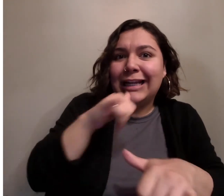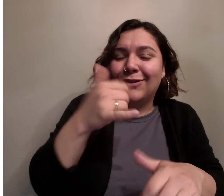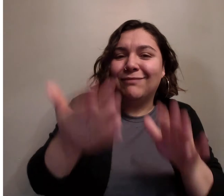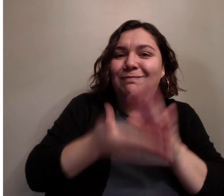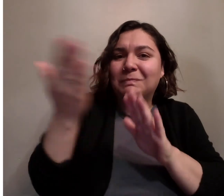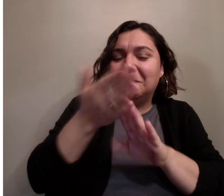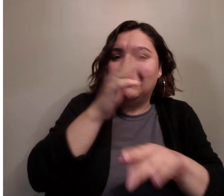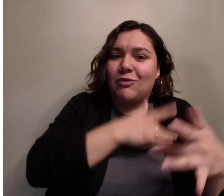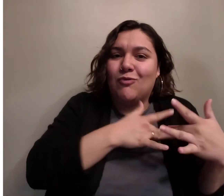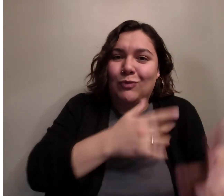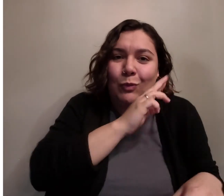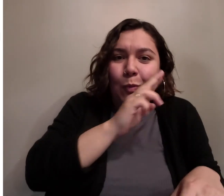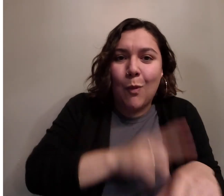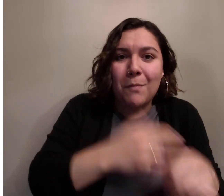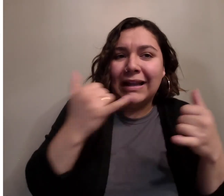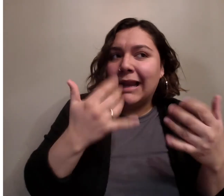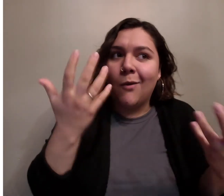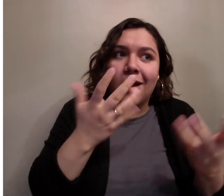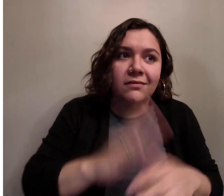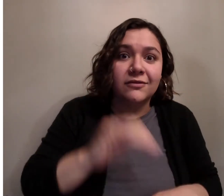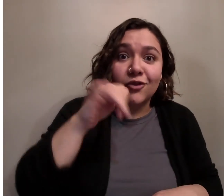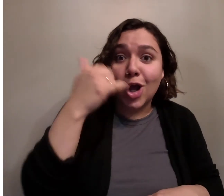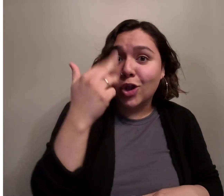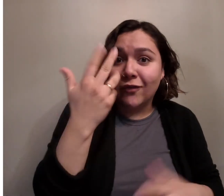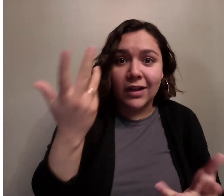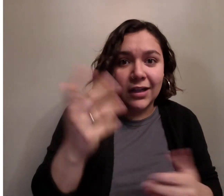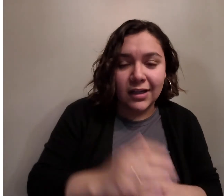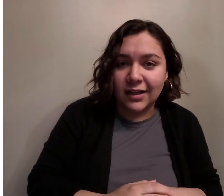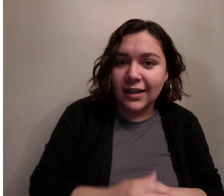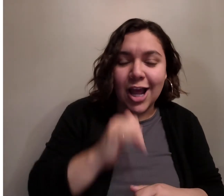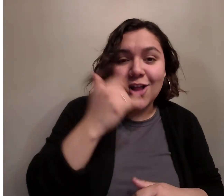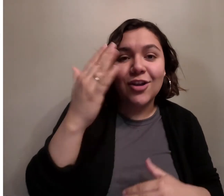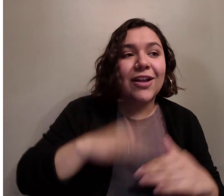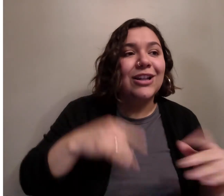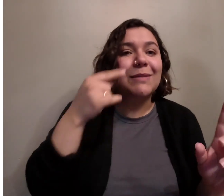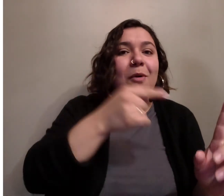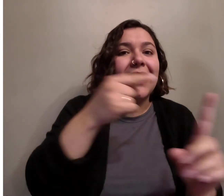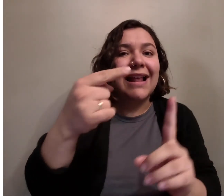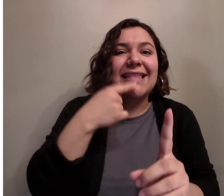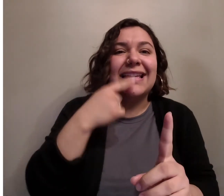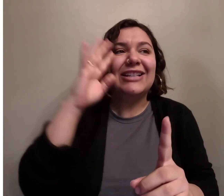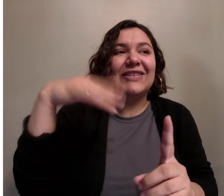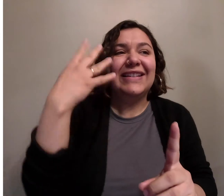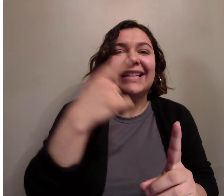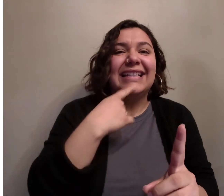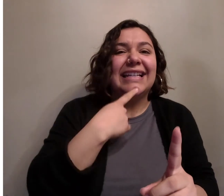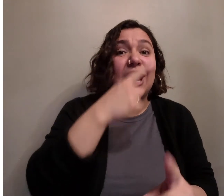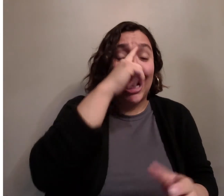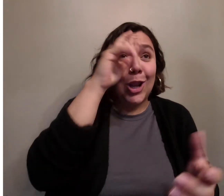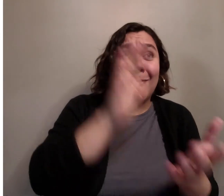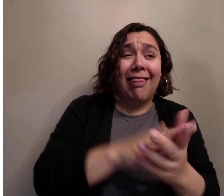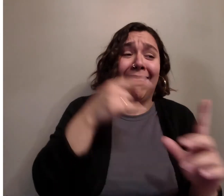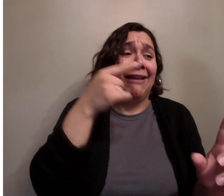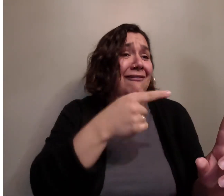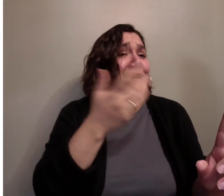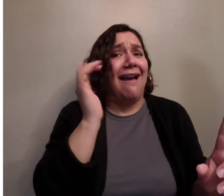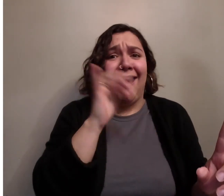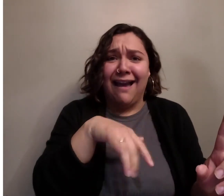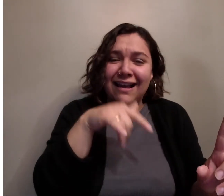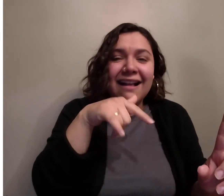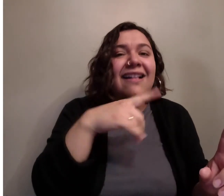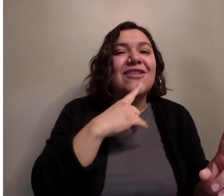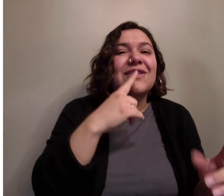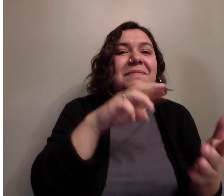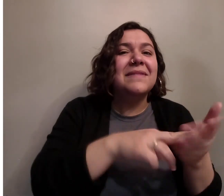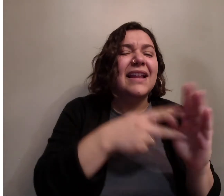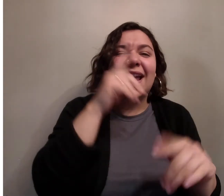become the standard operating norm. Like, now what? Do you have anything else for us besides pointing at this insanity and going, can you